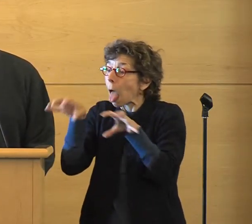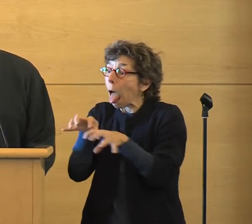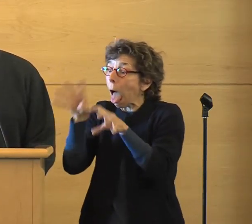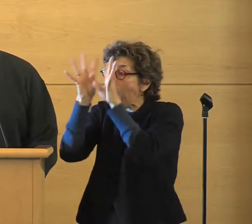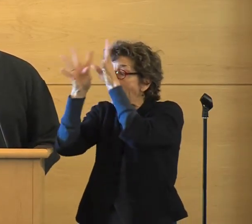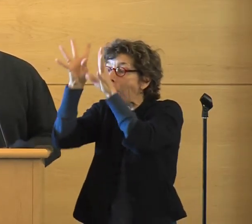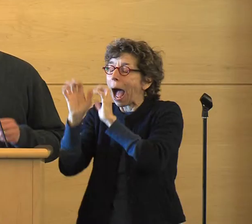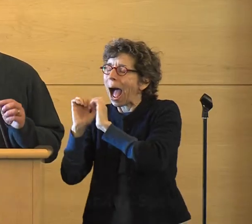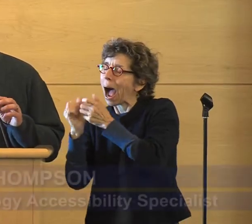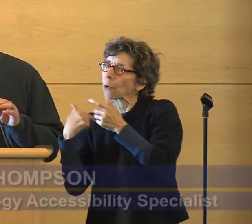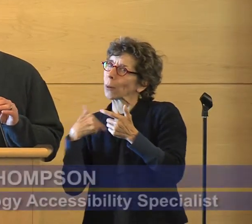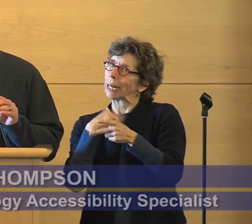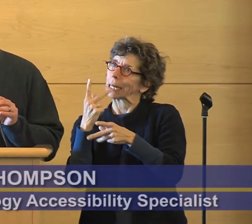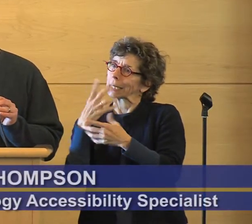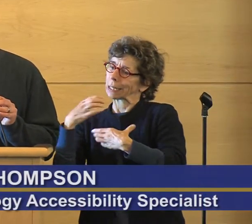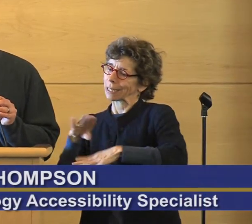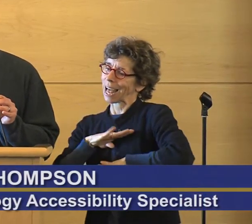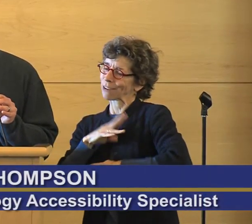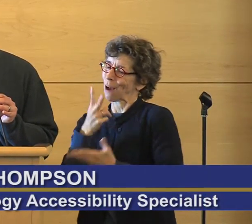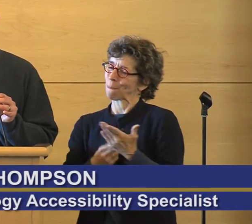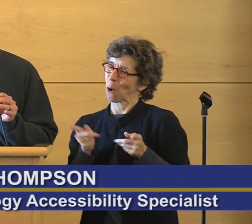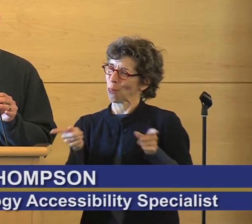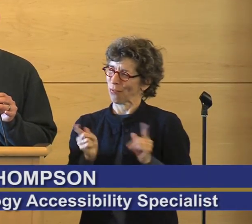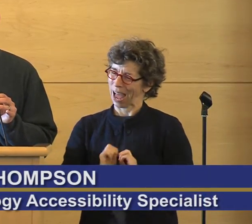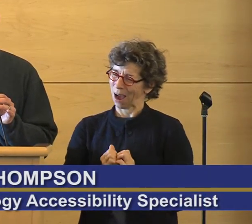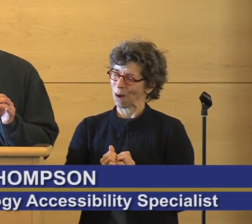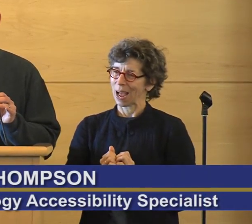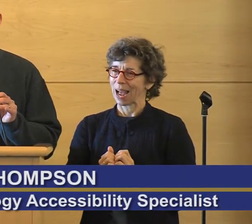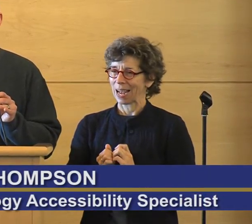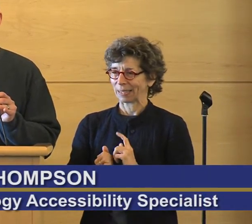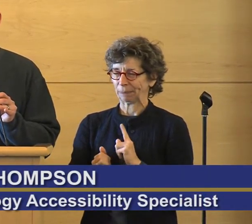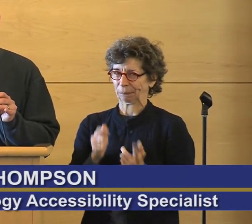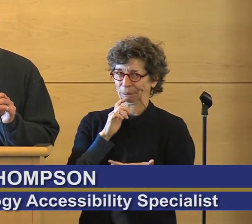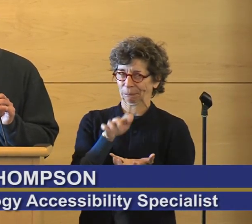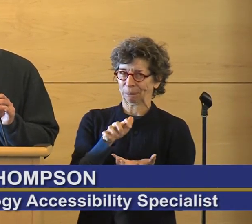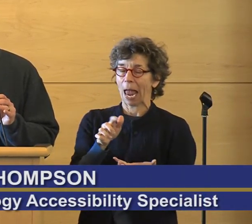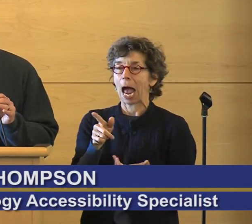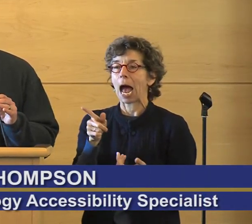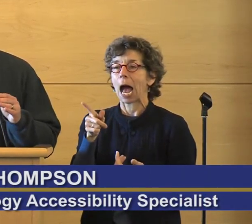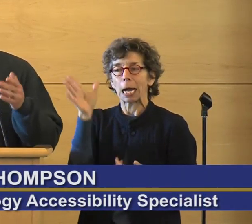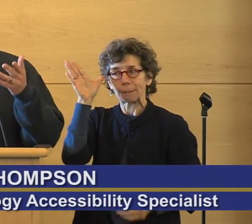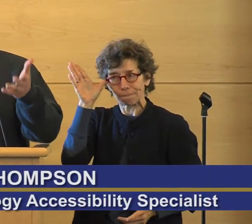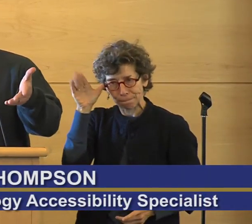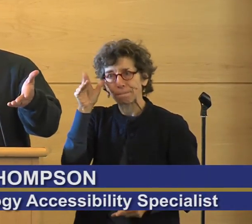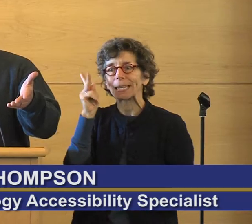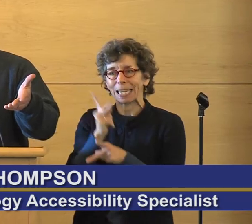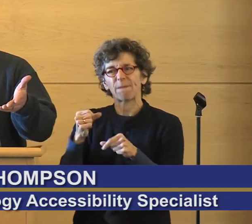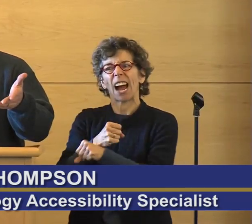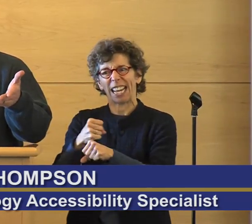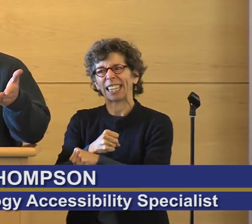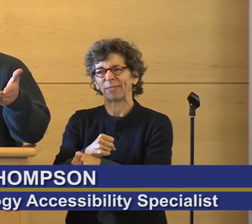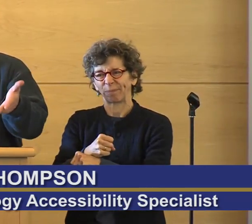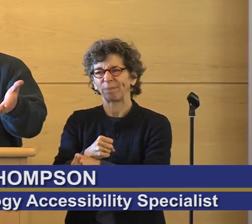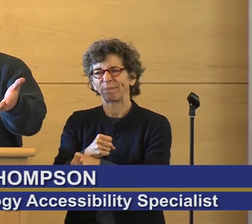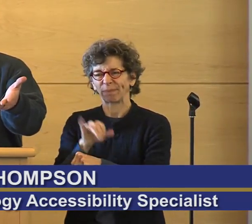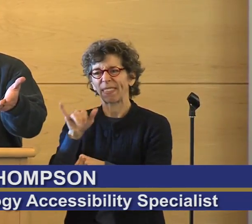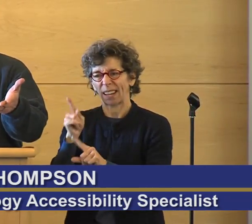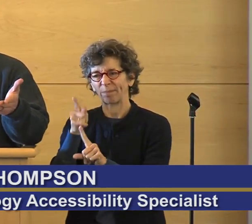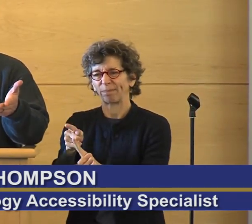regardless of age? And frankly, those who aren't digitally connected, but could still use the benefit of these